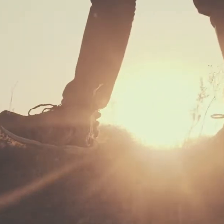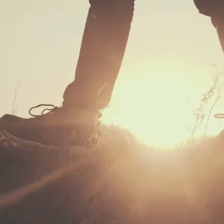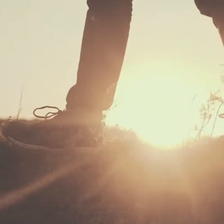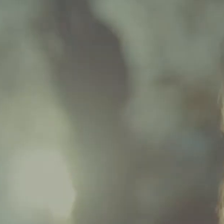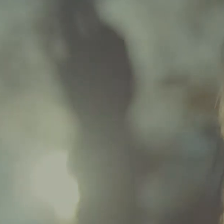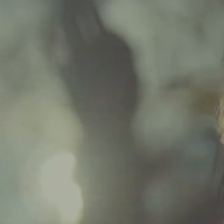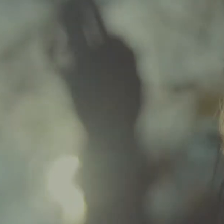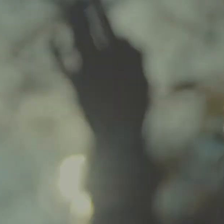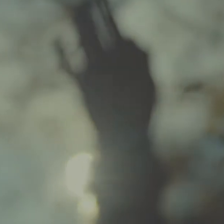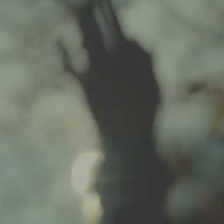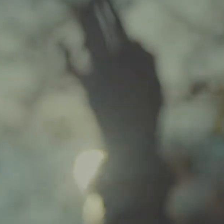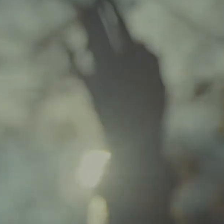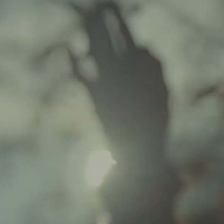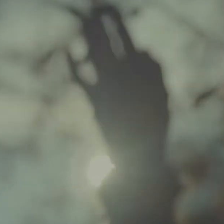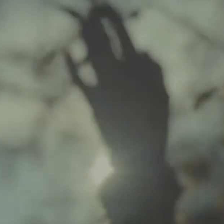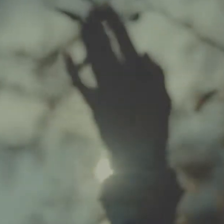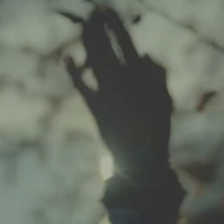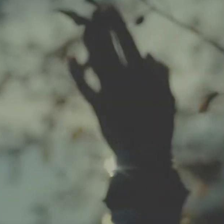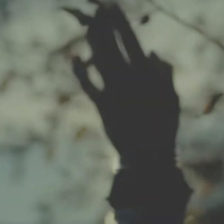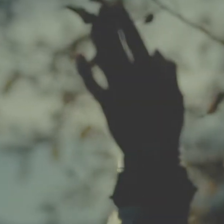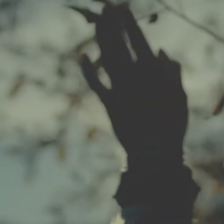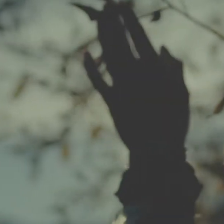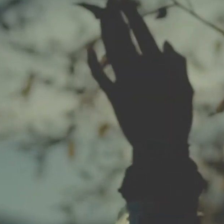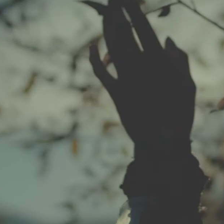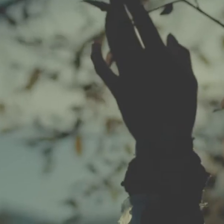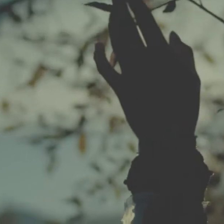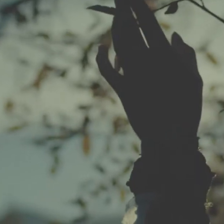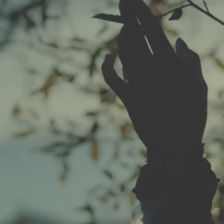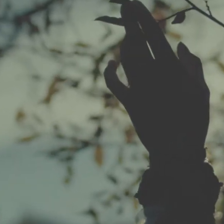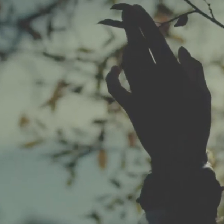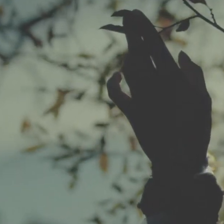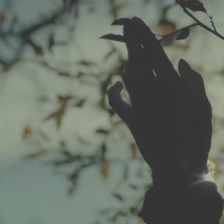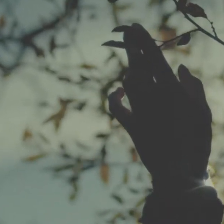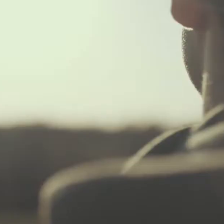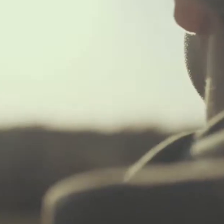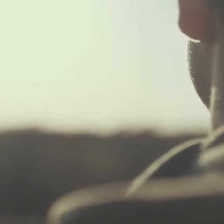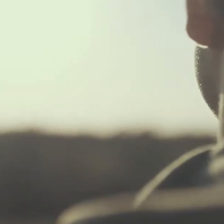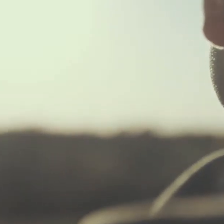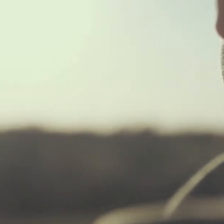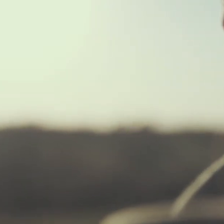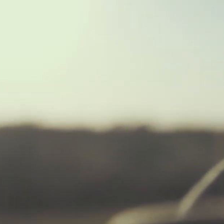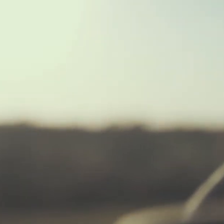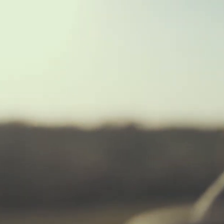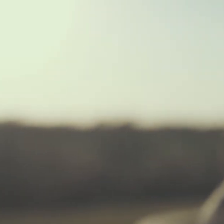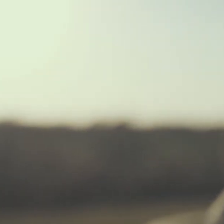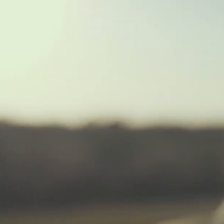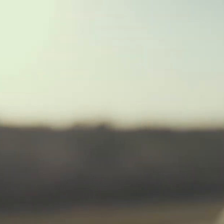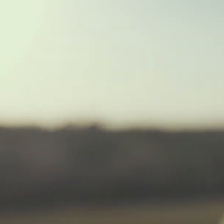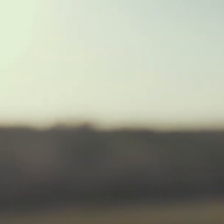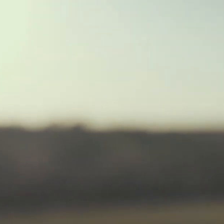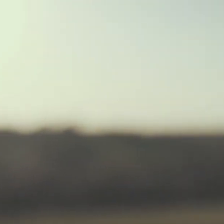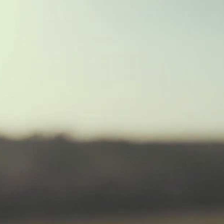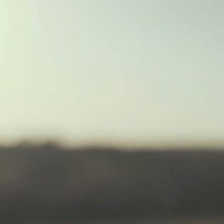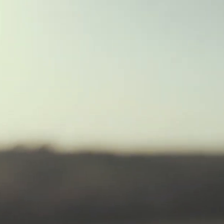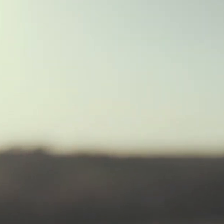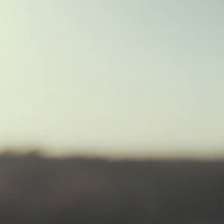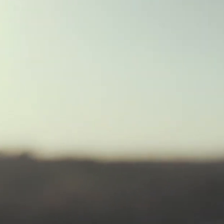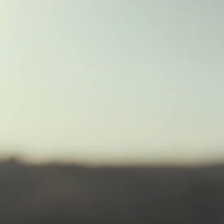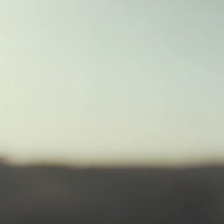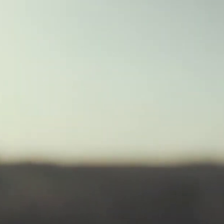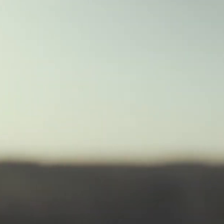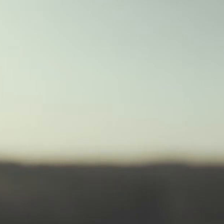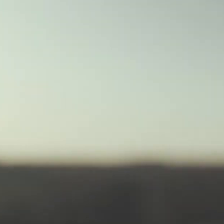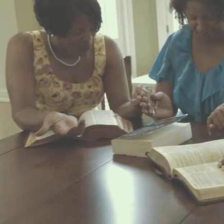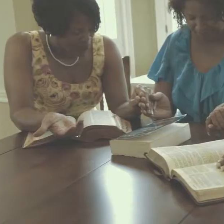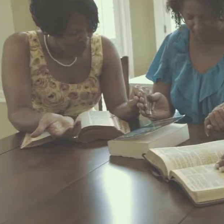We don't know what this new year will hold, but we know that it's held by a God whose mercies are new every morning.